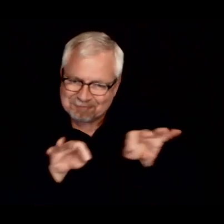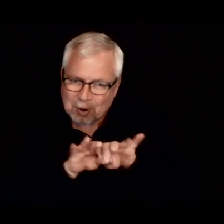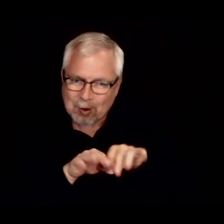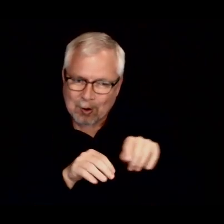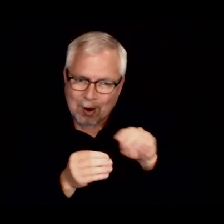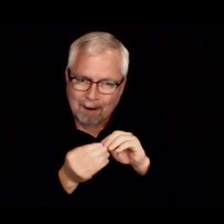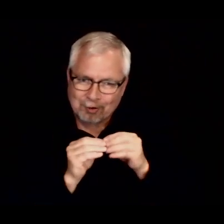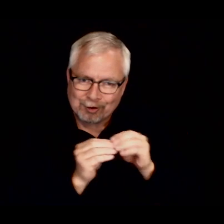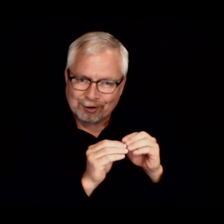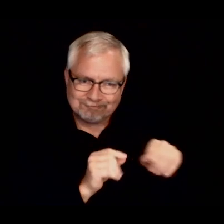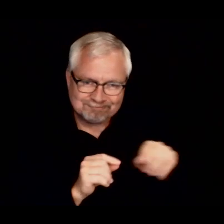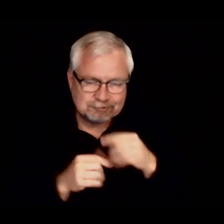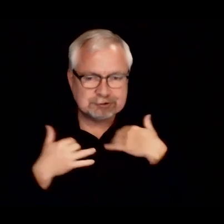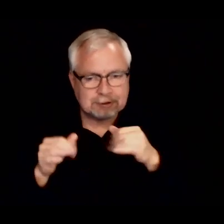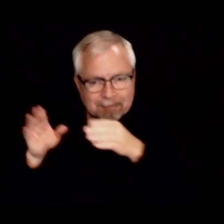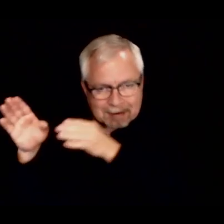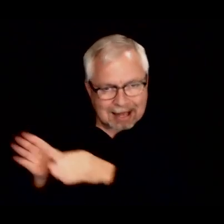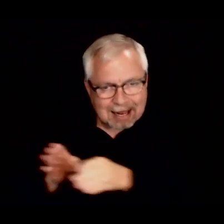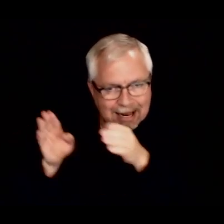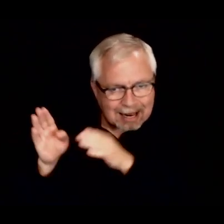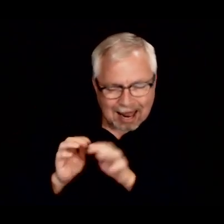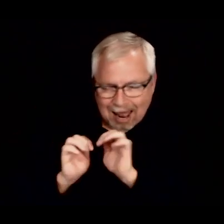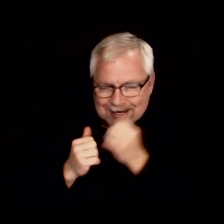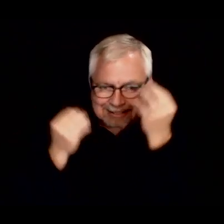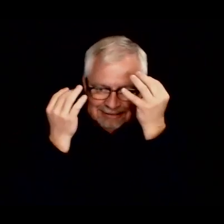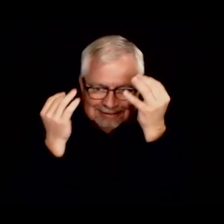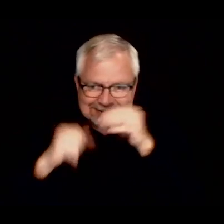planning is our best advice at this moment.